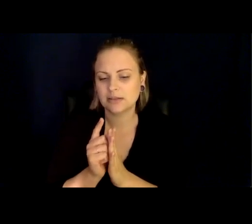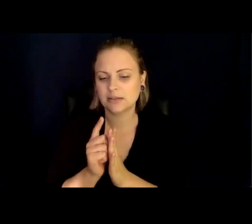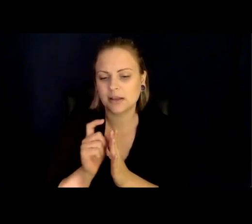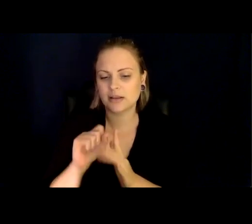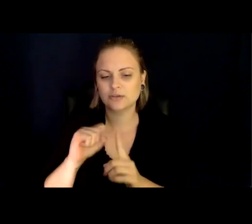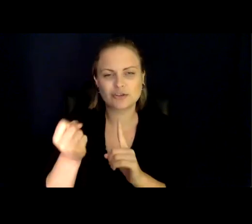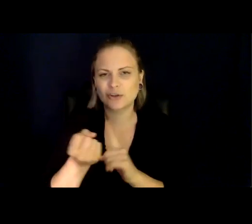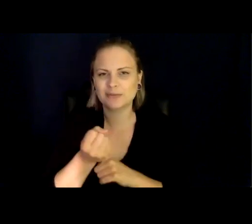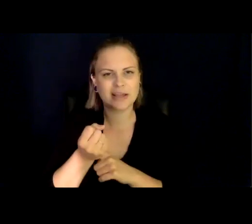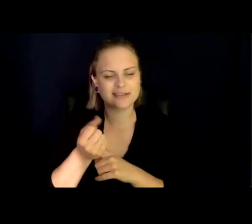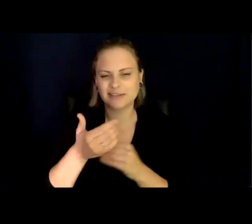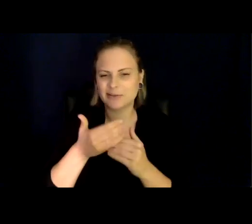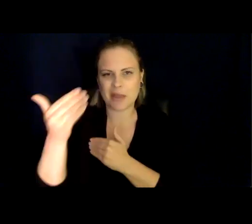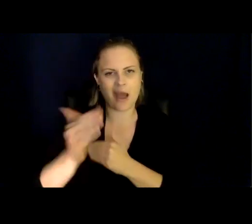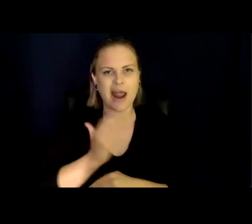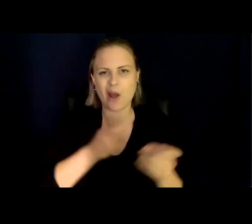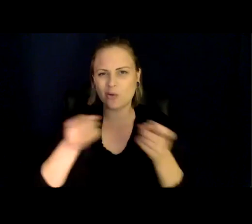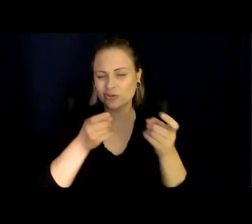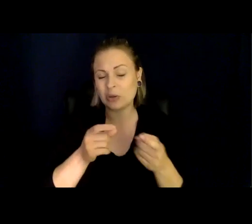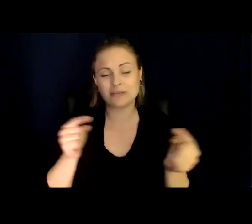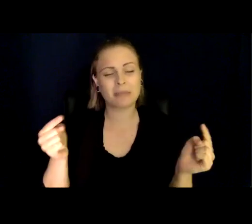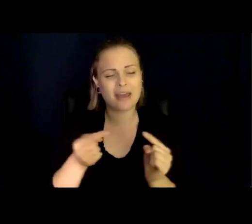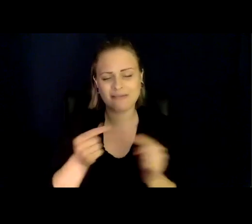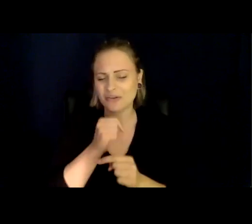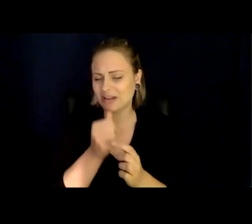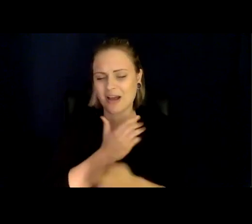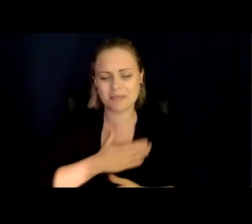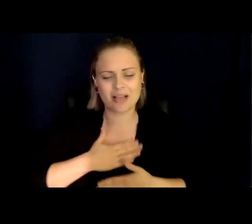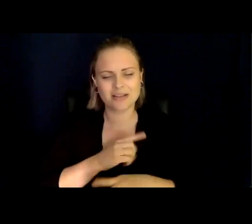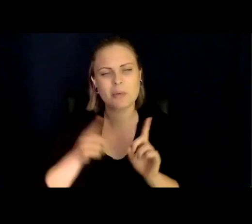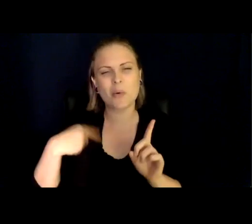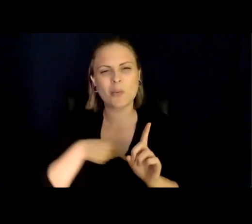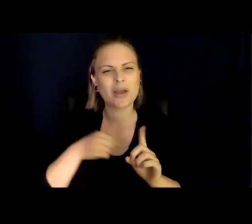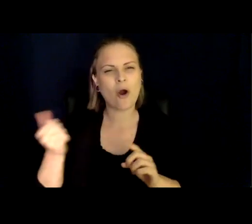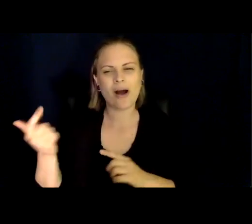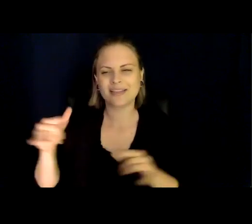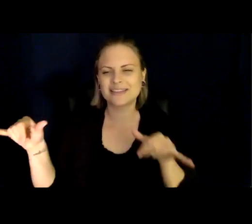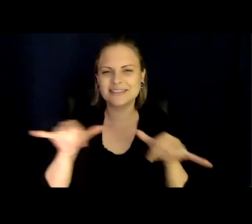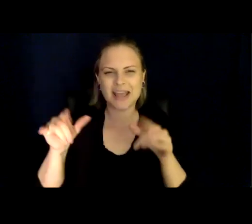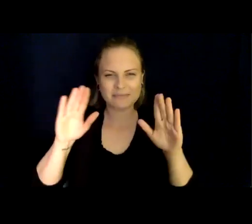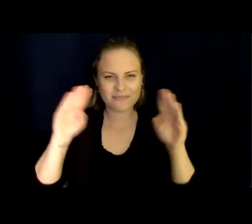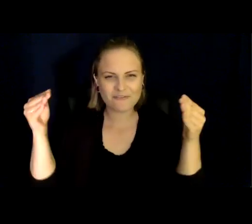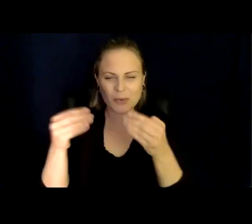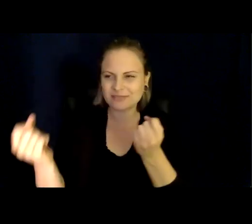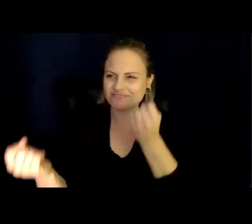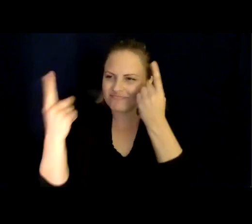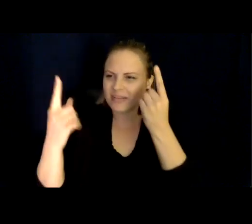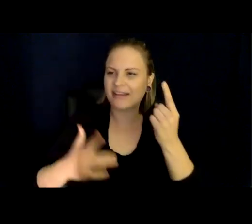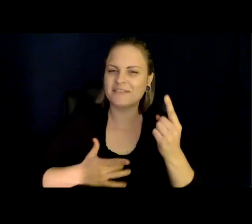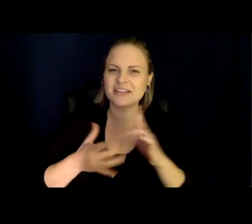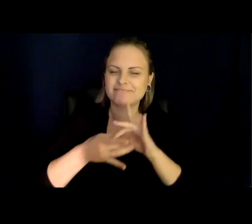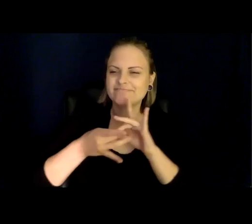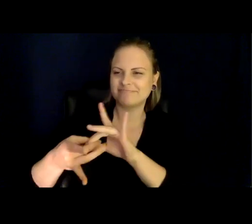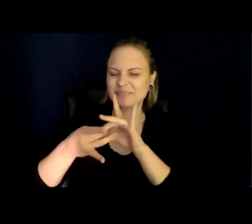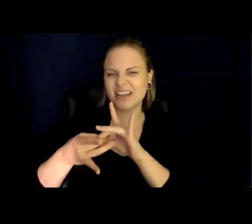well beyond our control and painfully unpleasant, we shared a single focus. We felt a common bond, although a shared misery, and